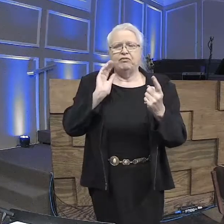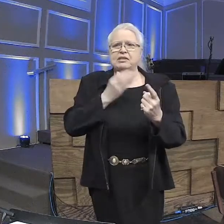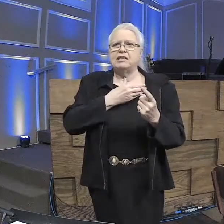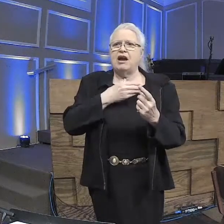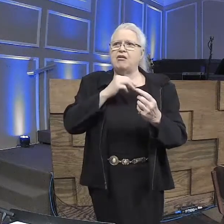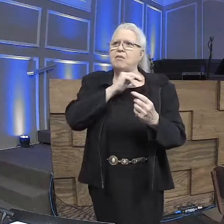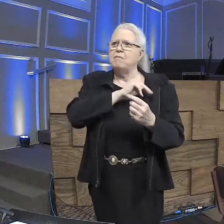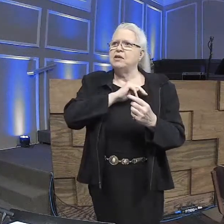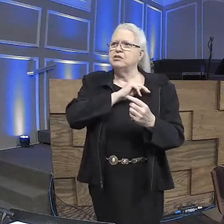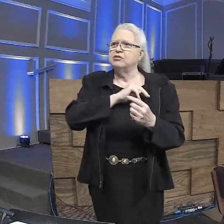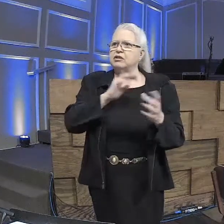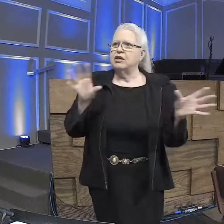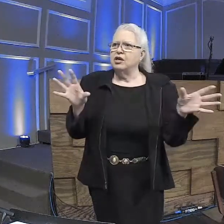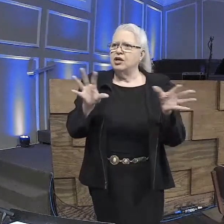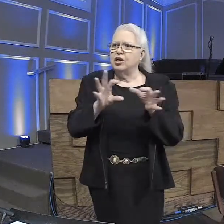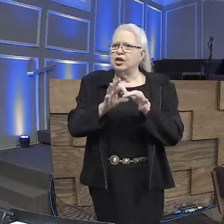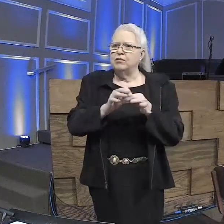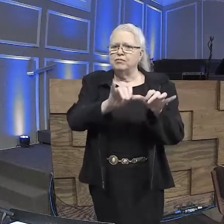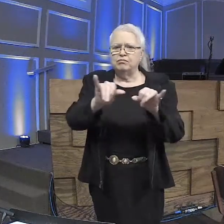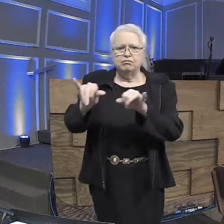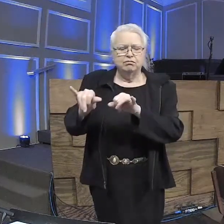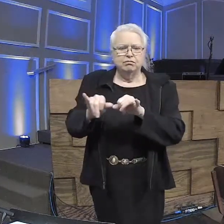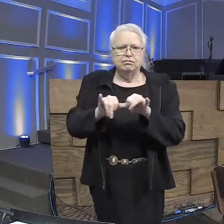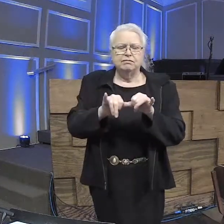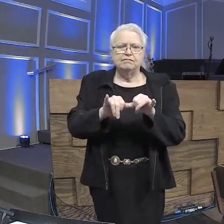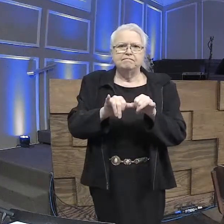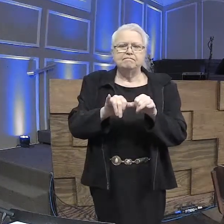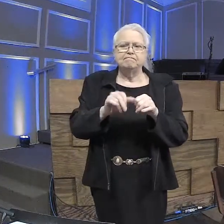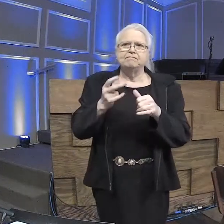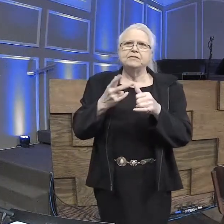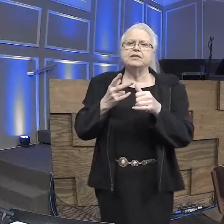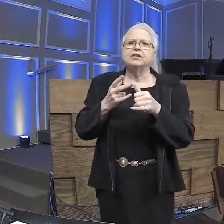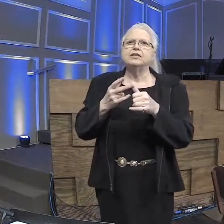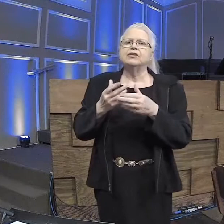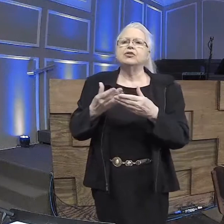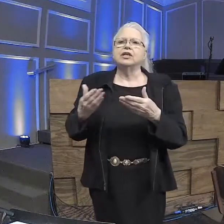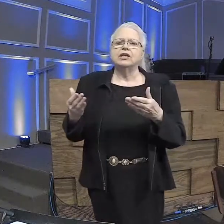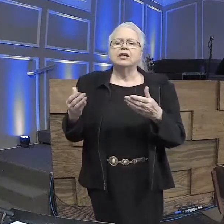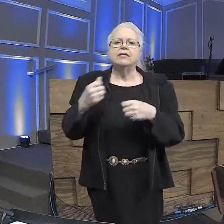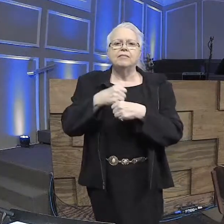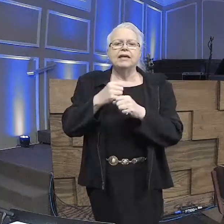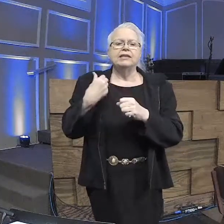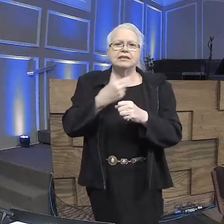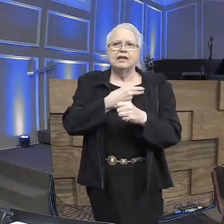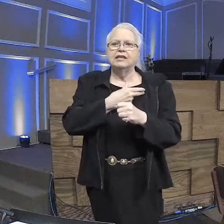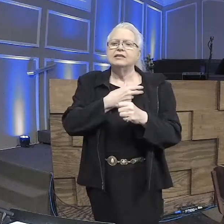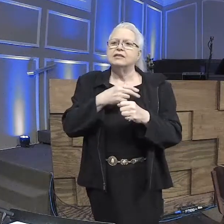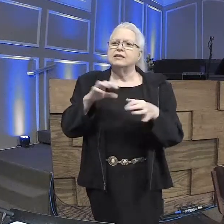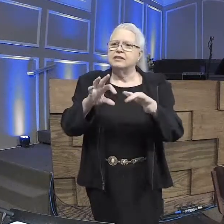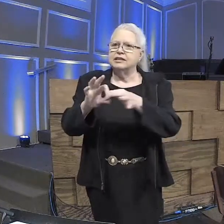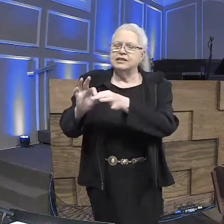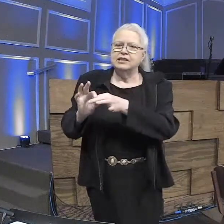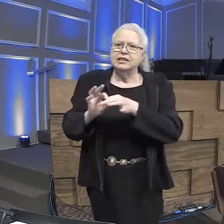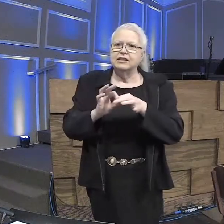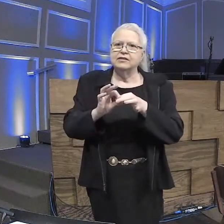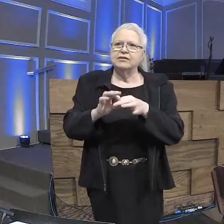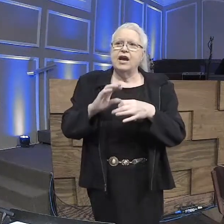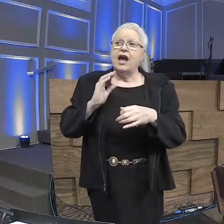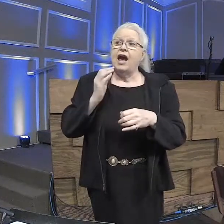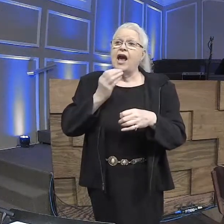It unifies us, faithfulness and fruitfulness. There's another thing the text says that unifies us as well. Listen to this, and it's our